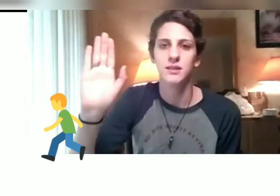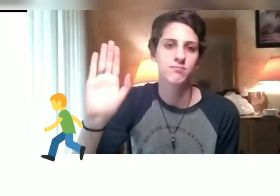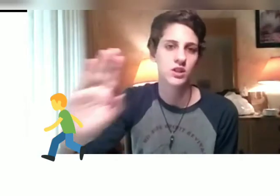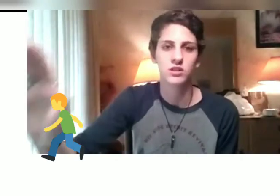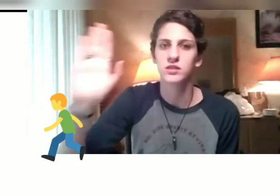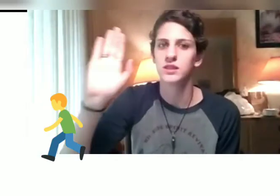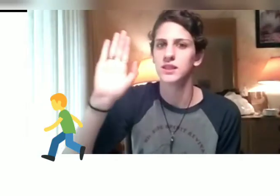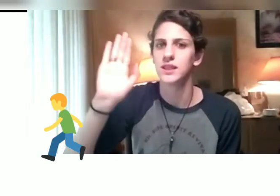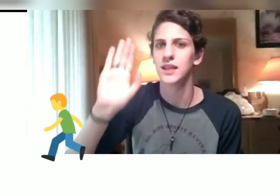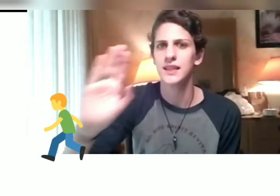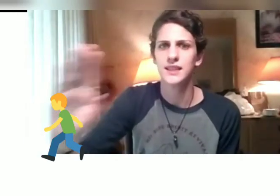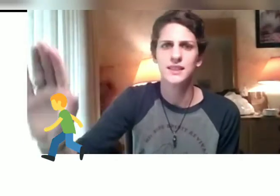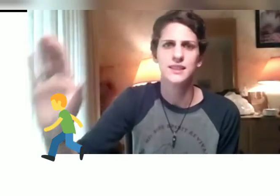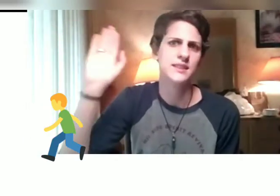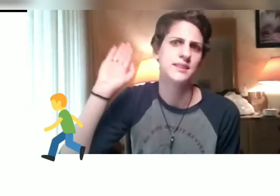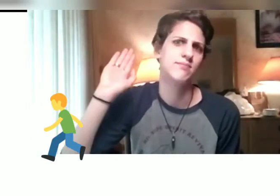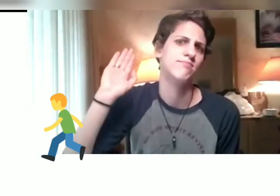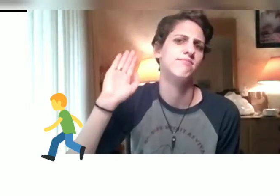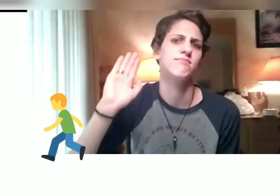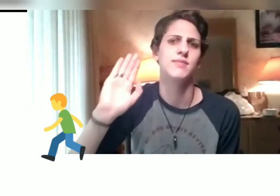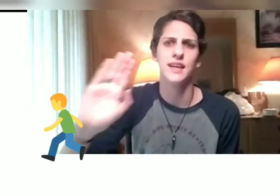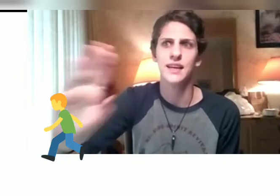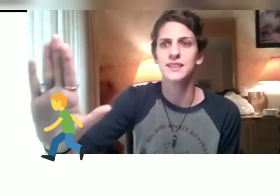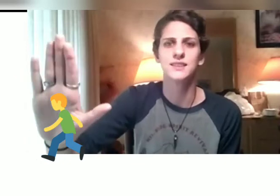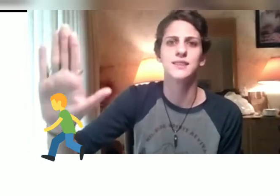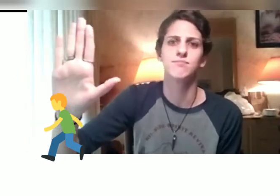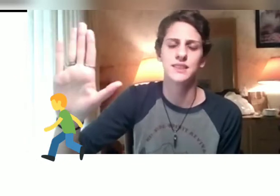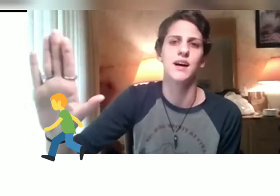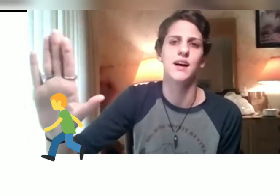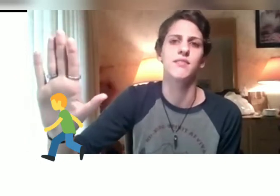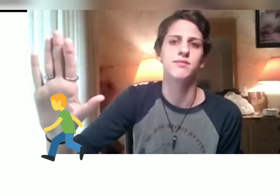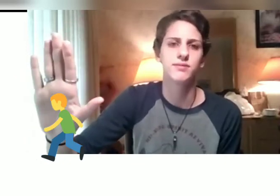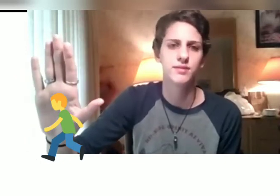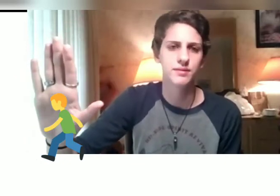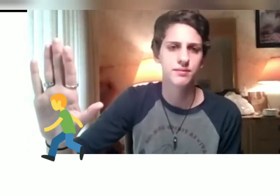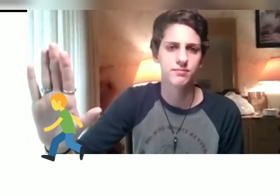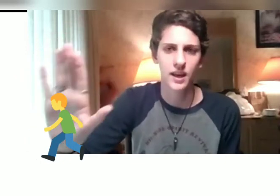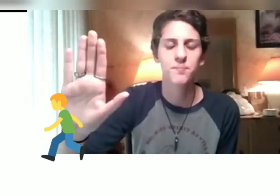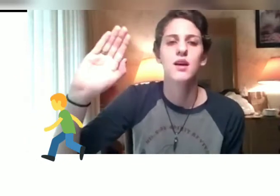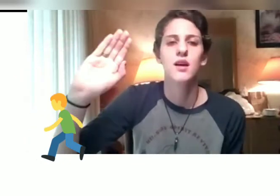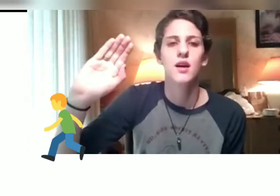she, hers, his, its stuff. Okay.